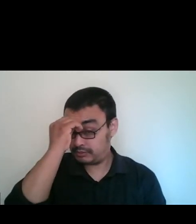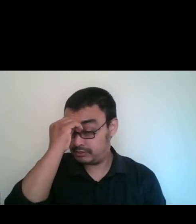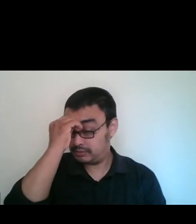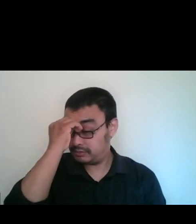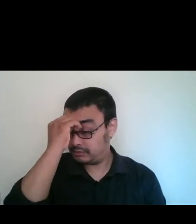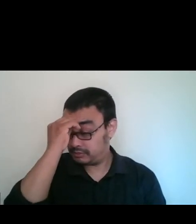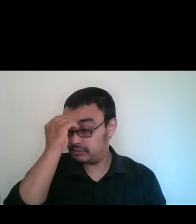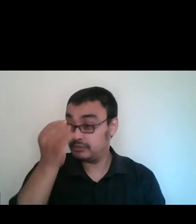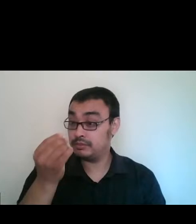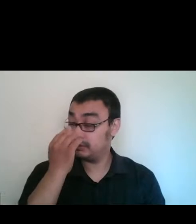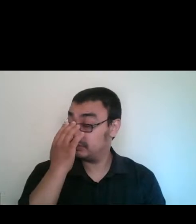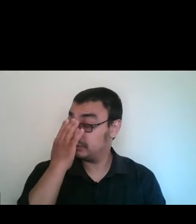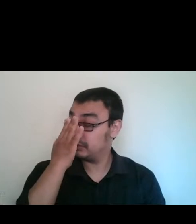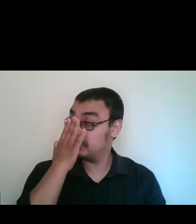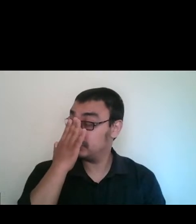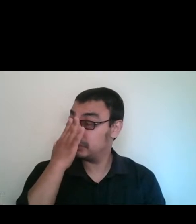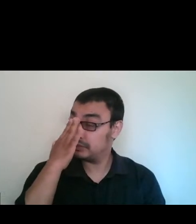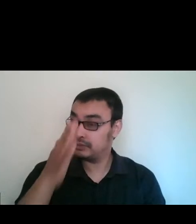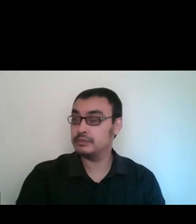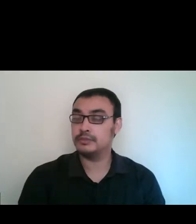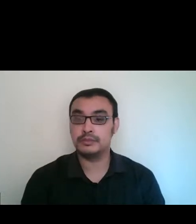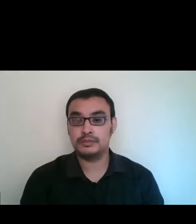put your mic on.